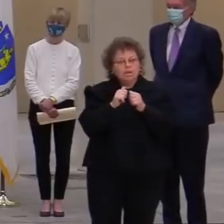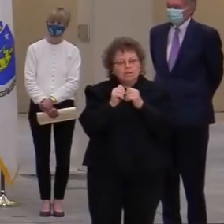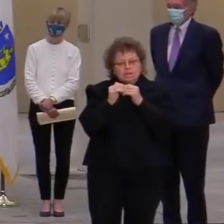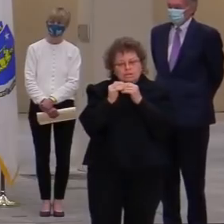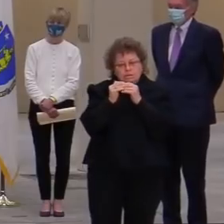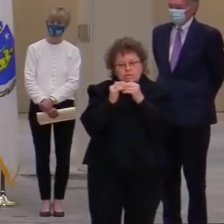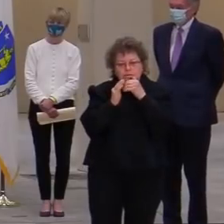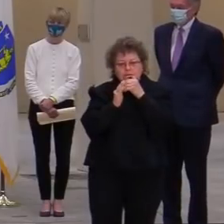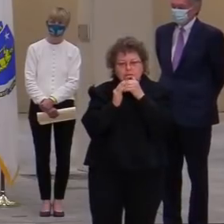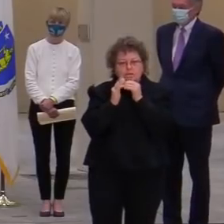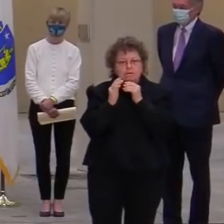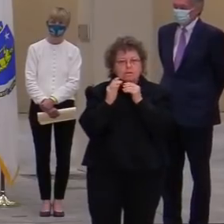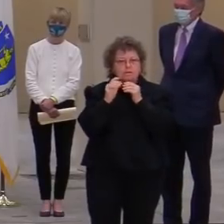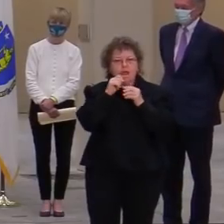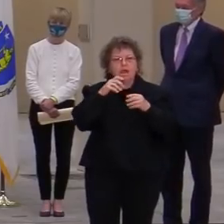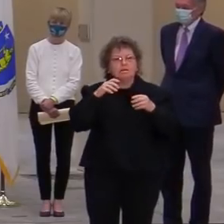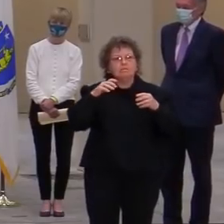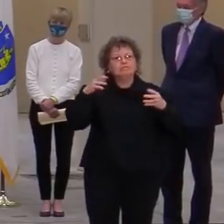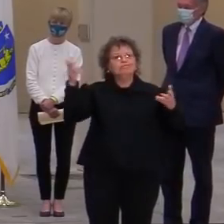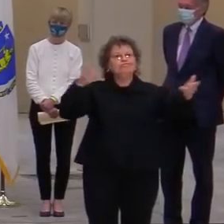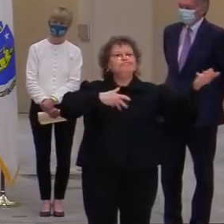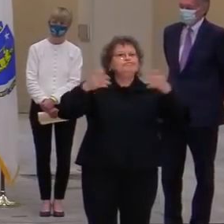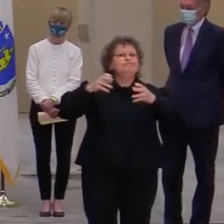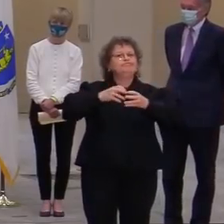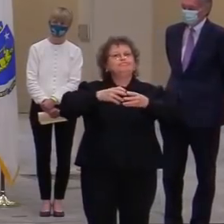And I know for many of us that's